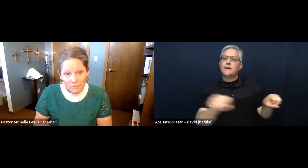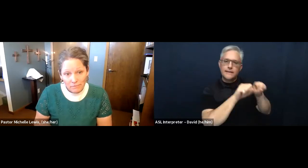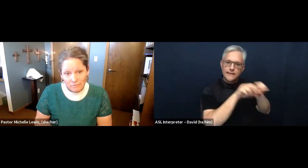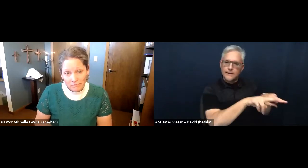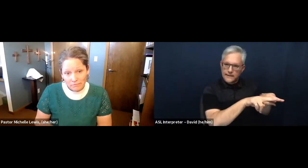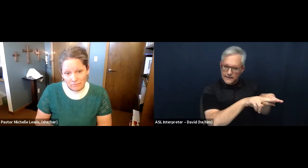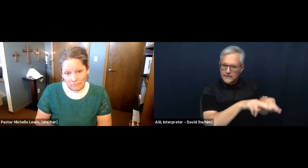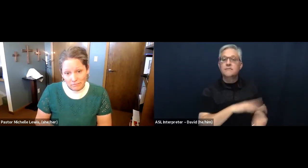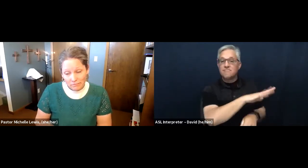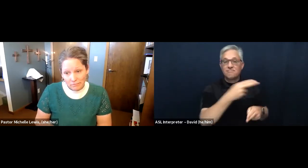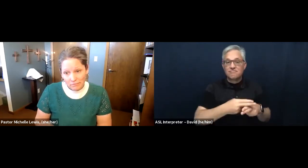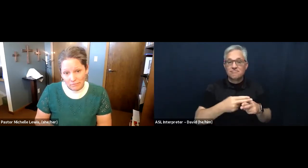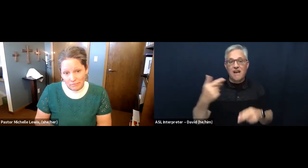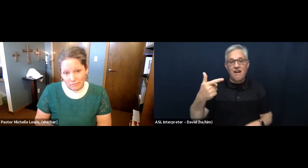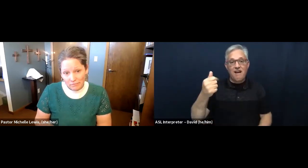Hagar,